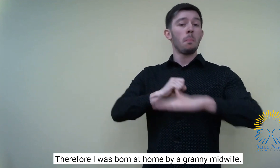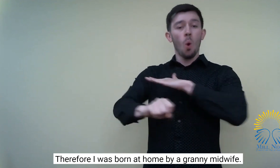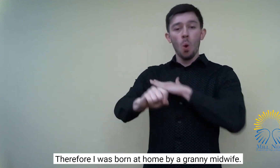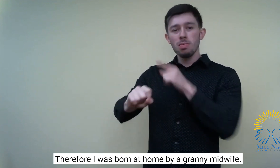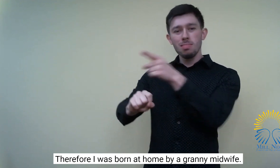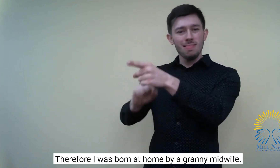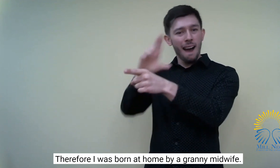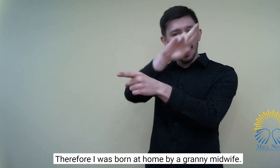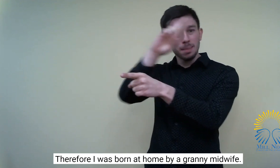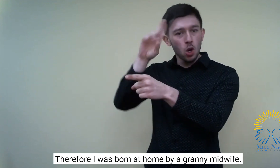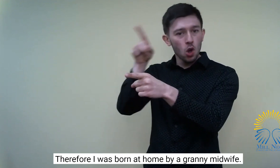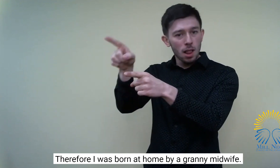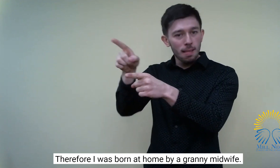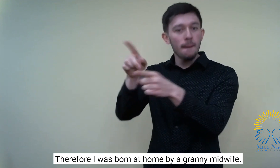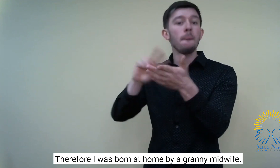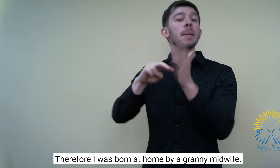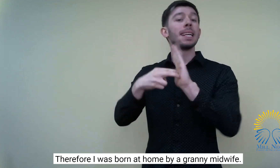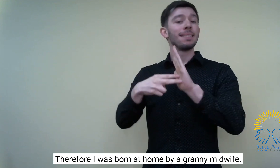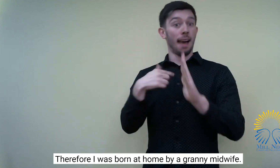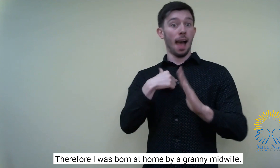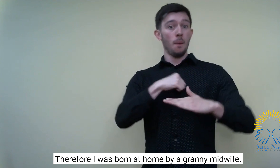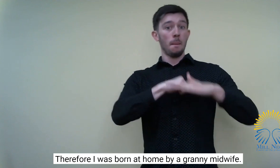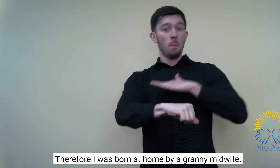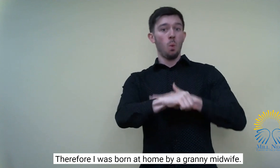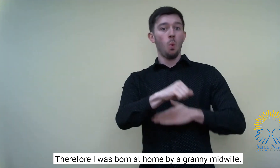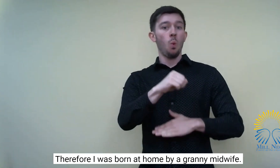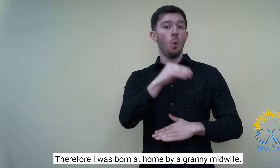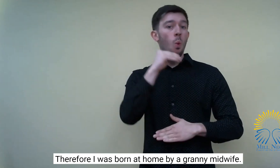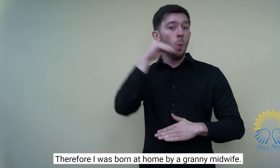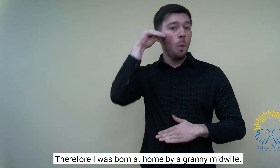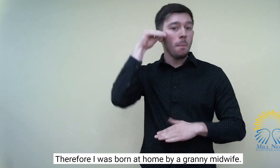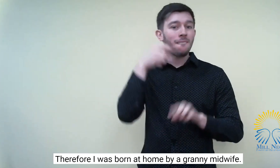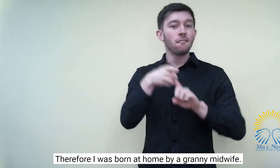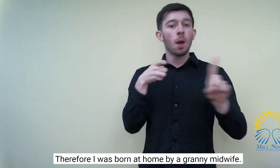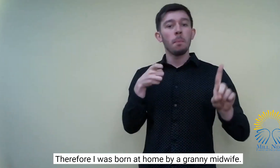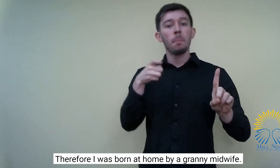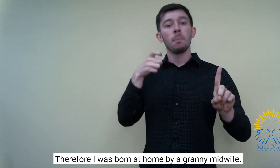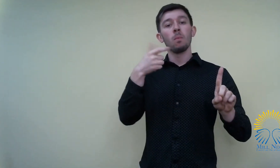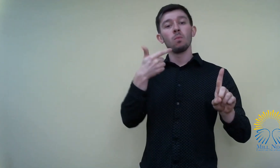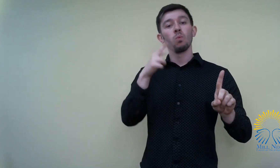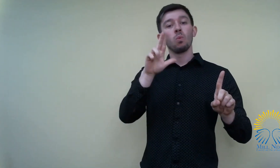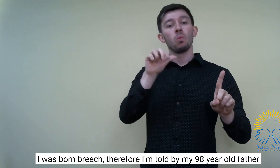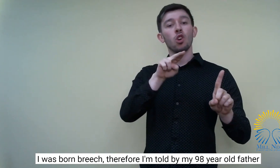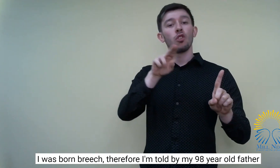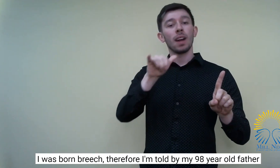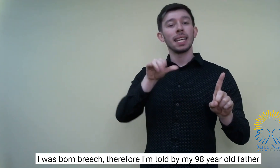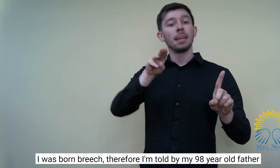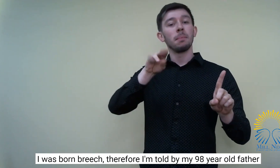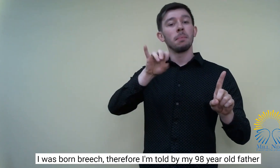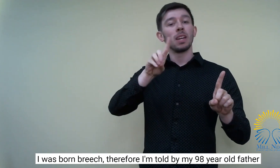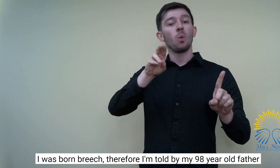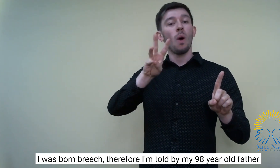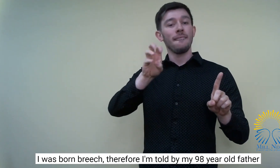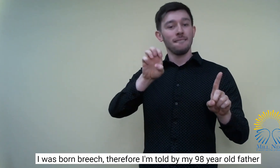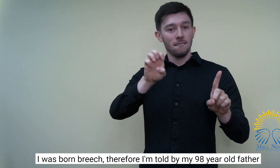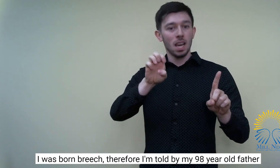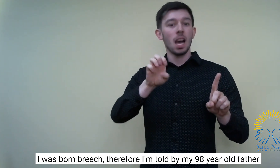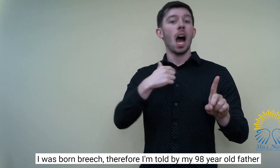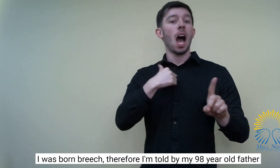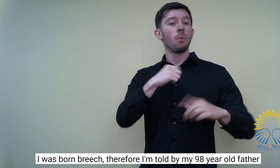Therefore, I was born at home by a granny midwife. I was born breech. Therefore,